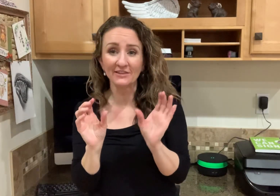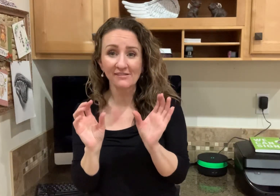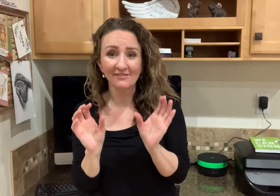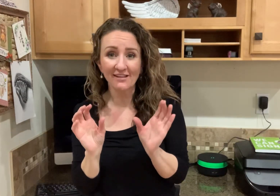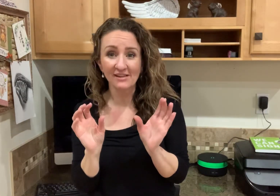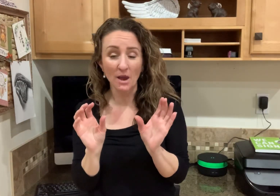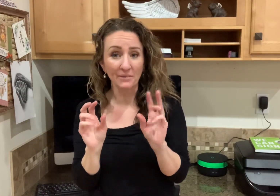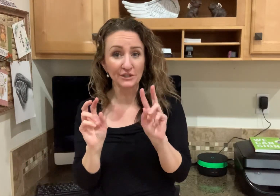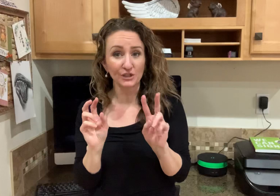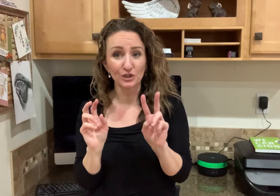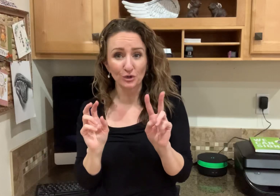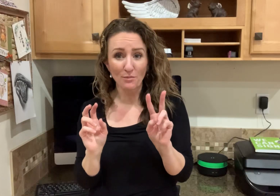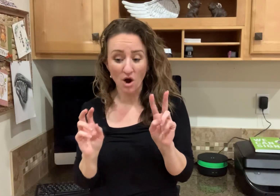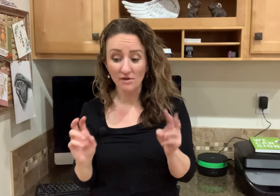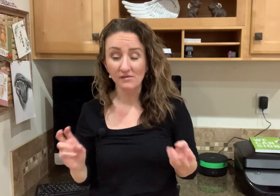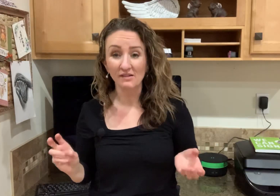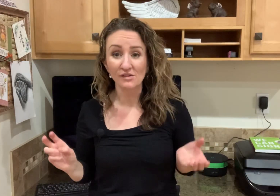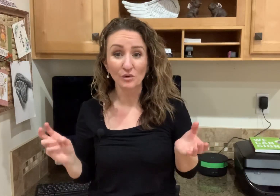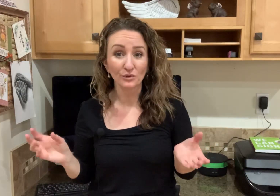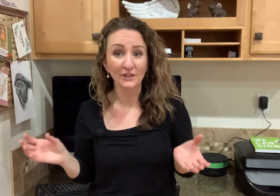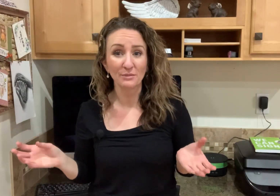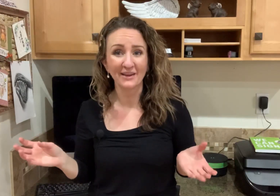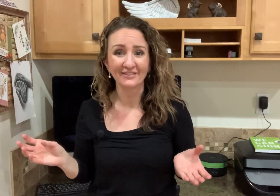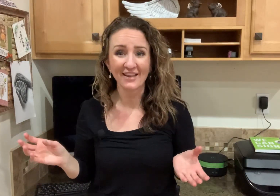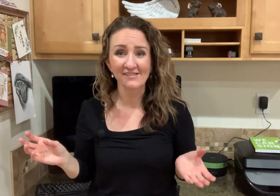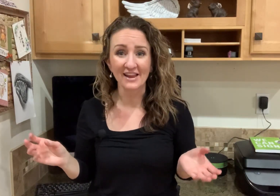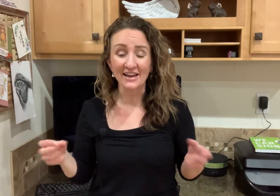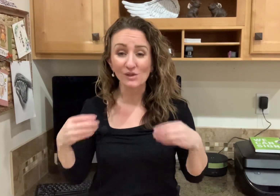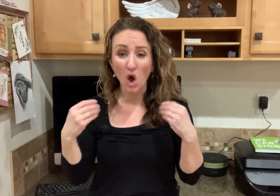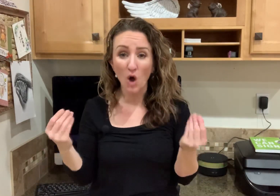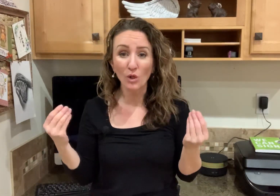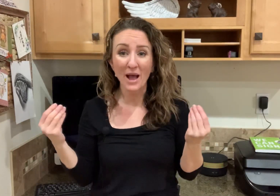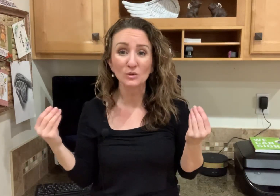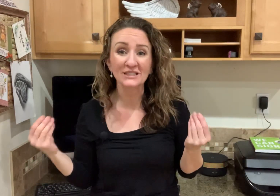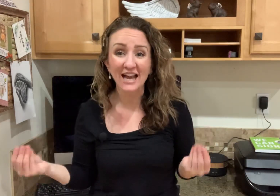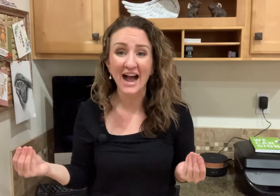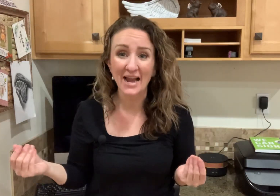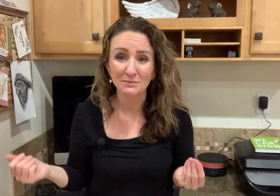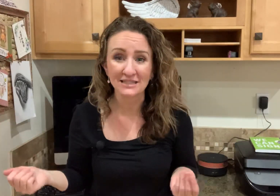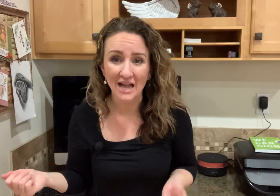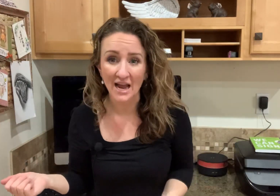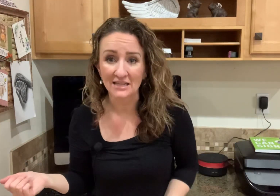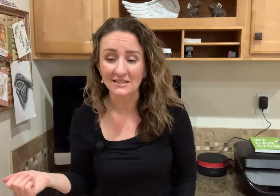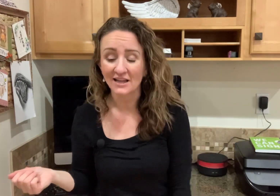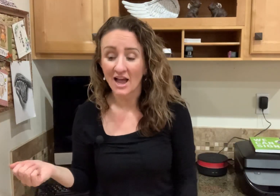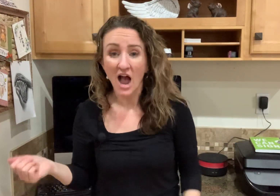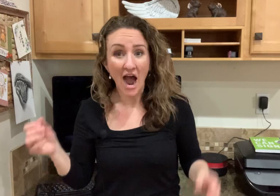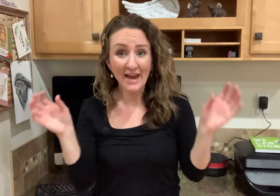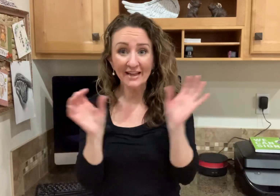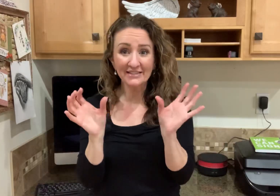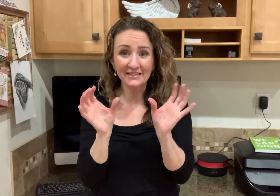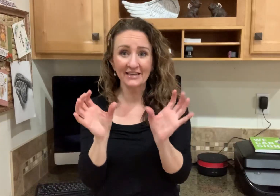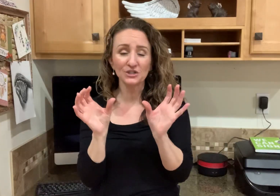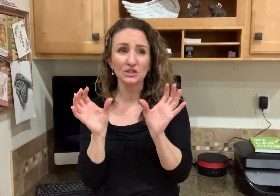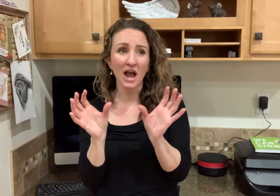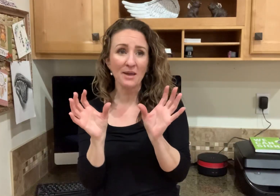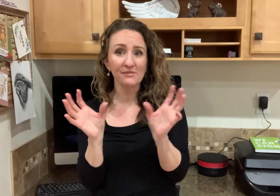this lesson up into 2 parts because it's a really big lesson. It's all about time signs. I like to teach time